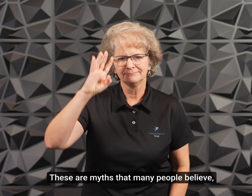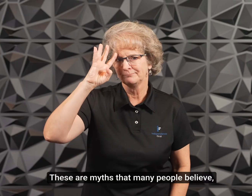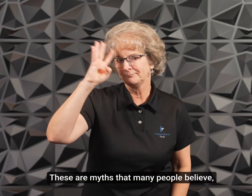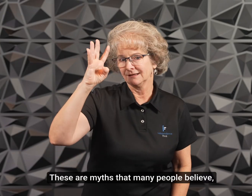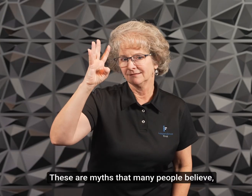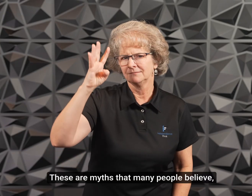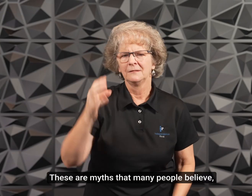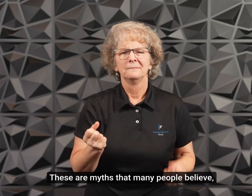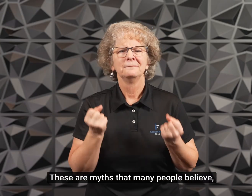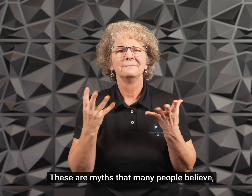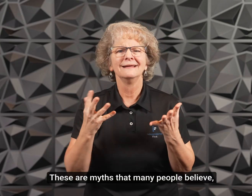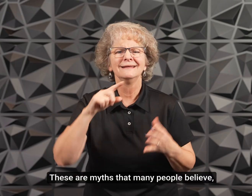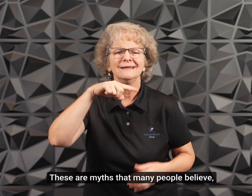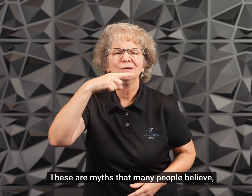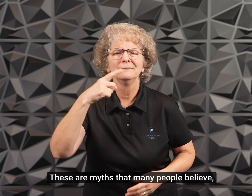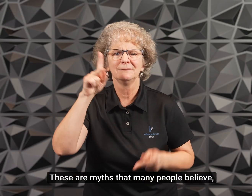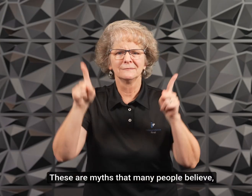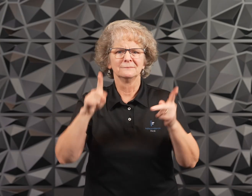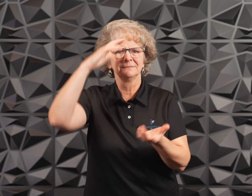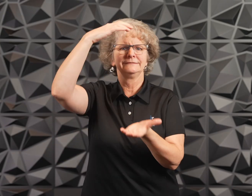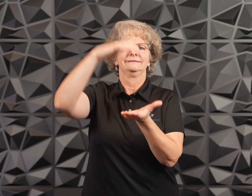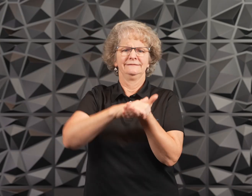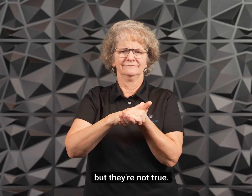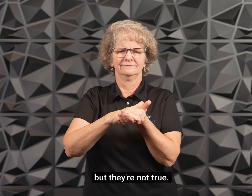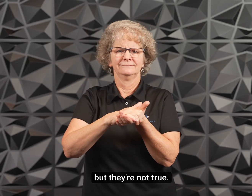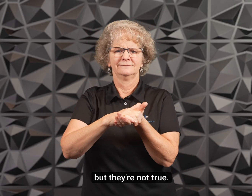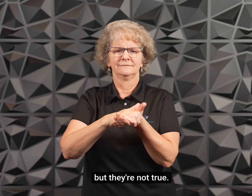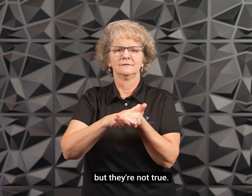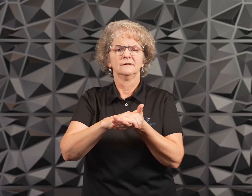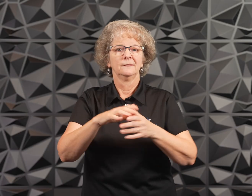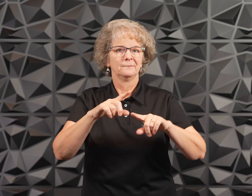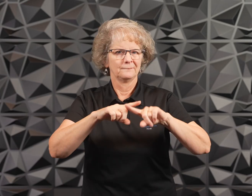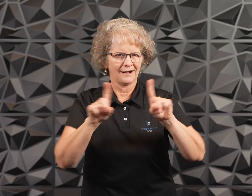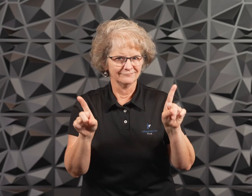These are myths that many people believe, but they're not true.